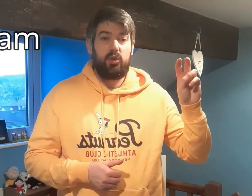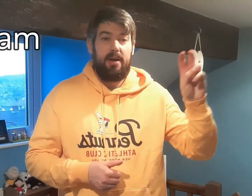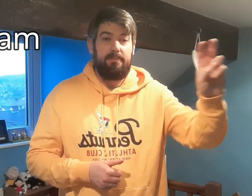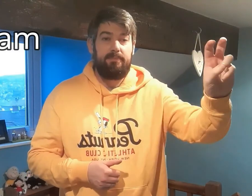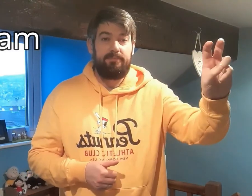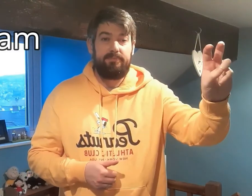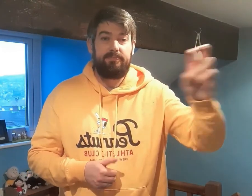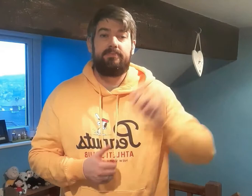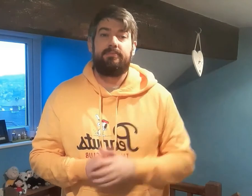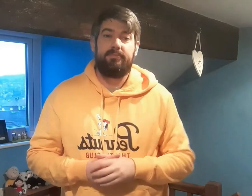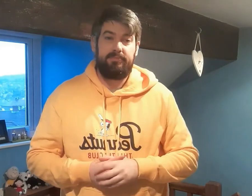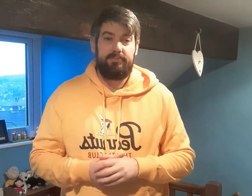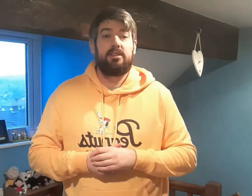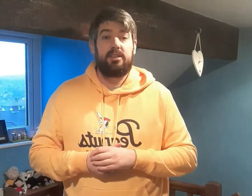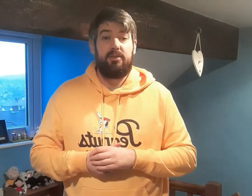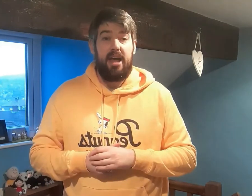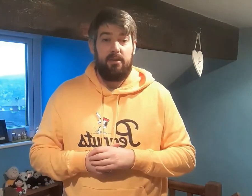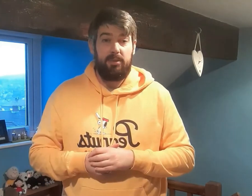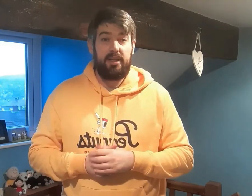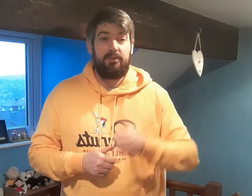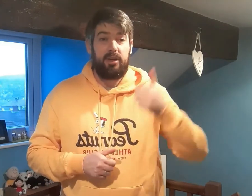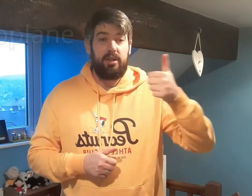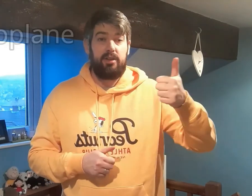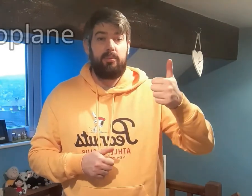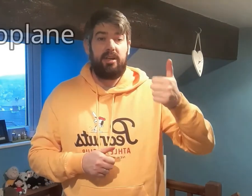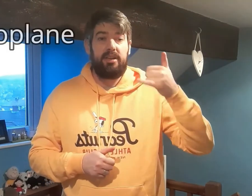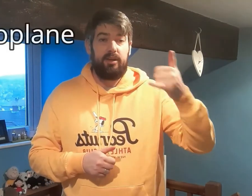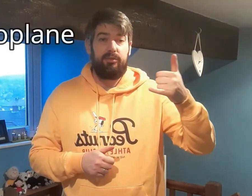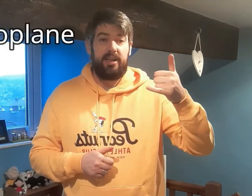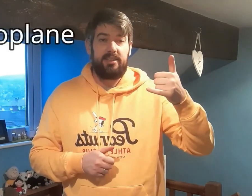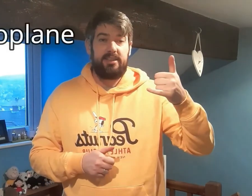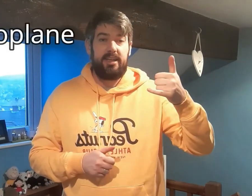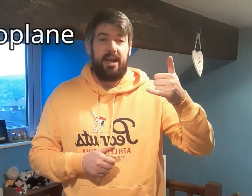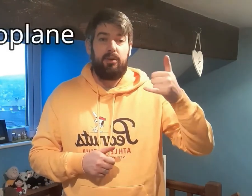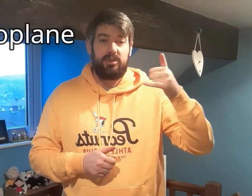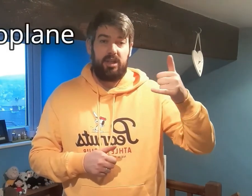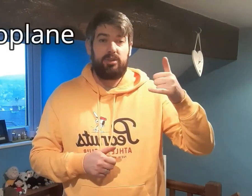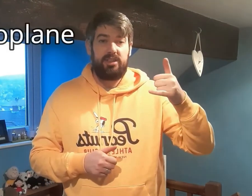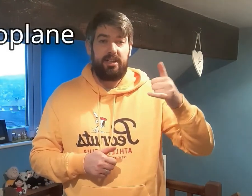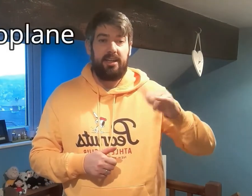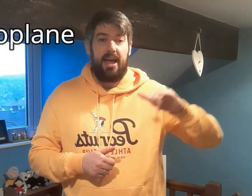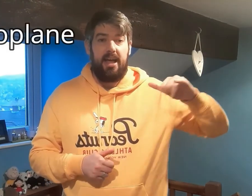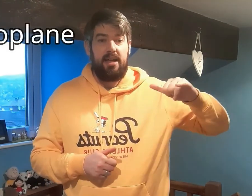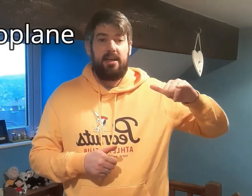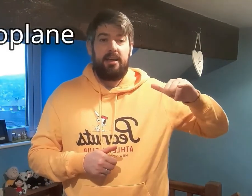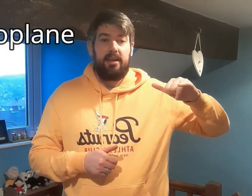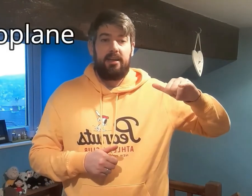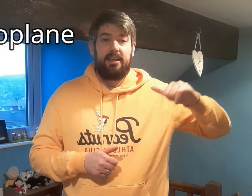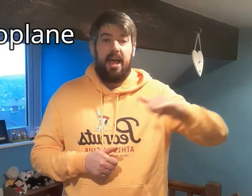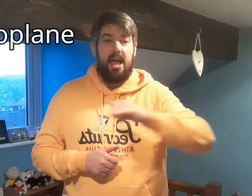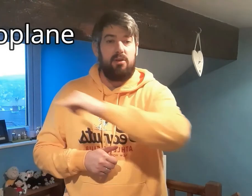tram. So for aeroplane, you've got your thumb and your little finger sticking out, or as close as you can get,